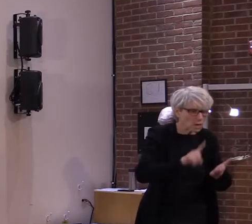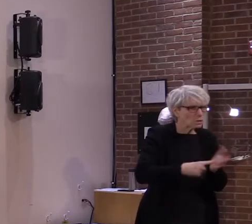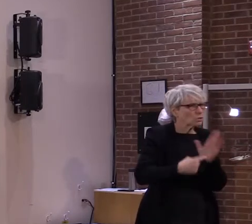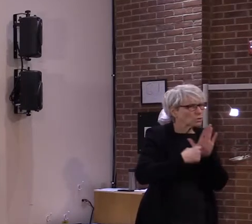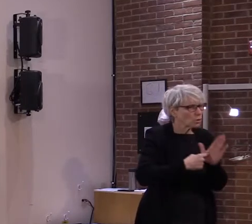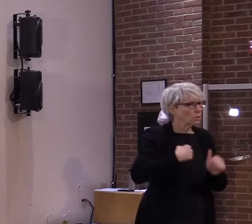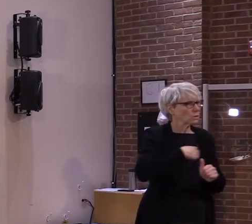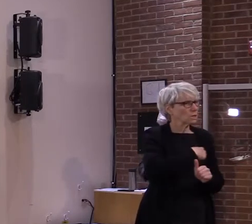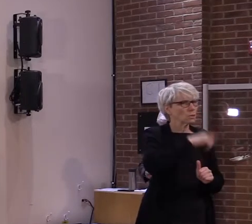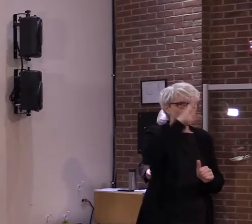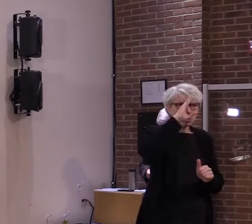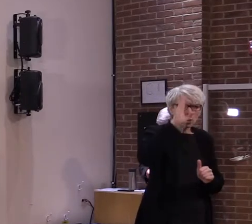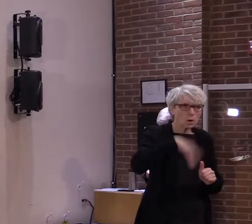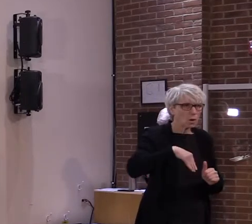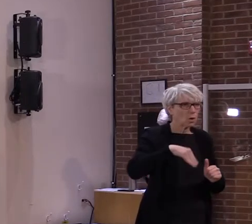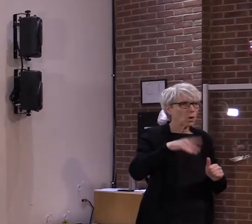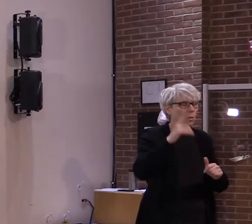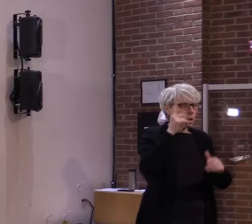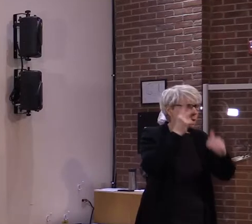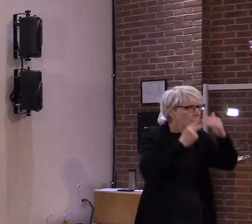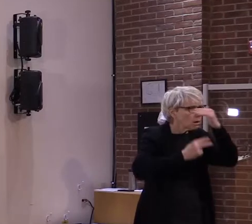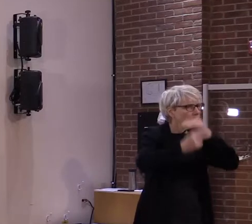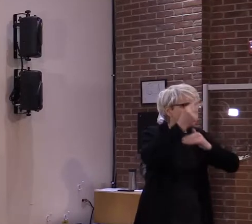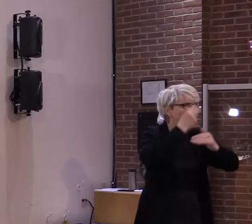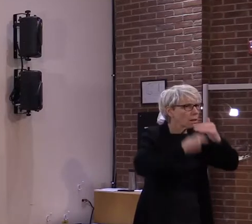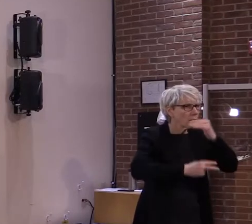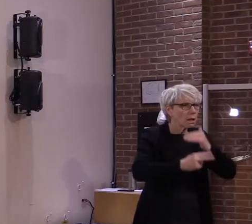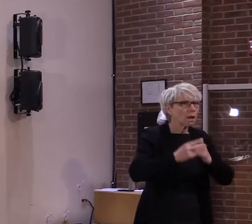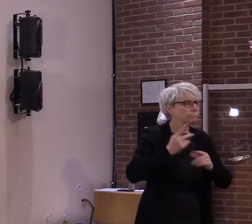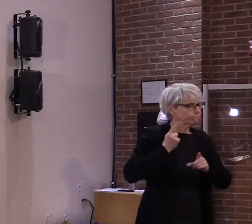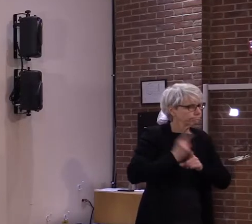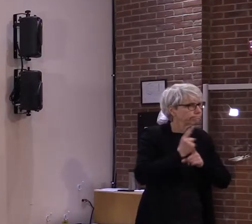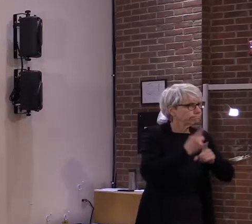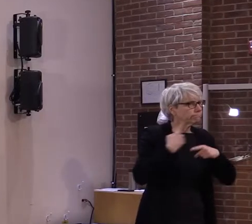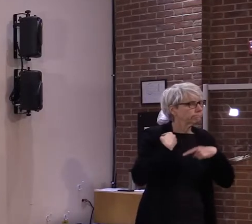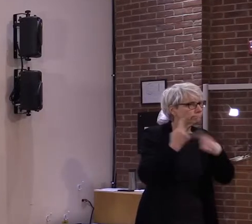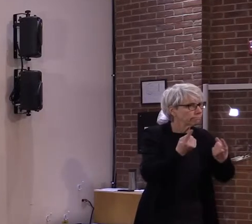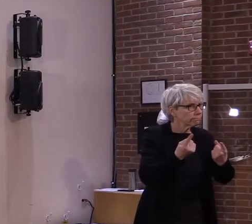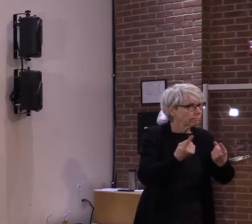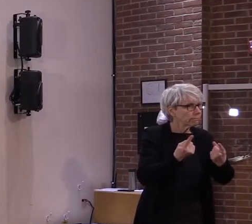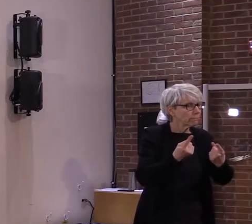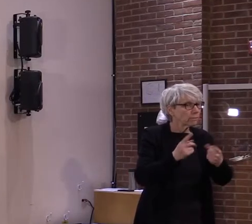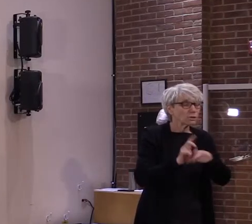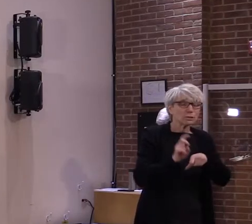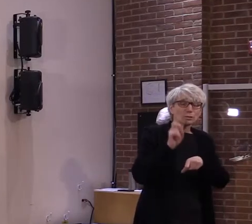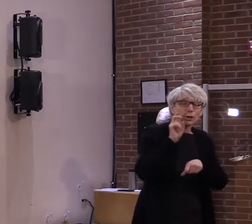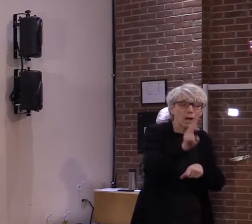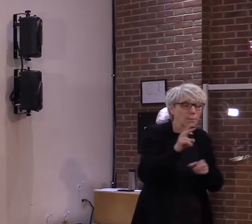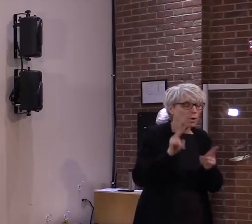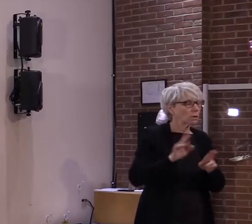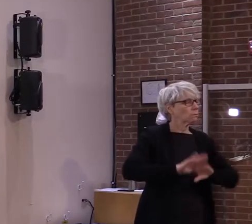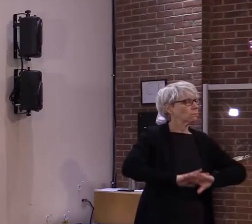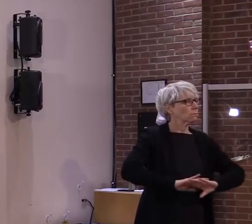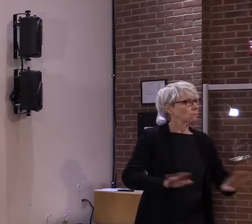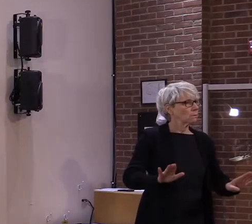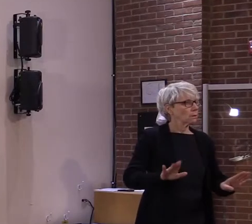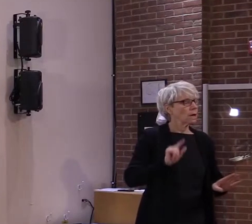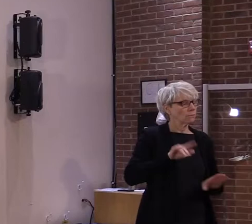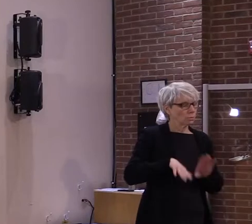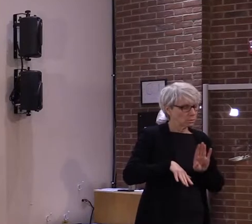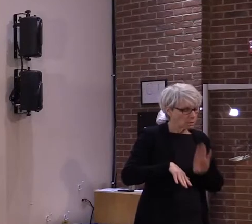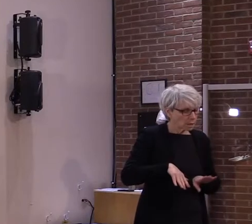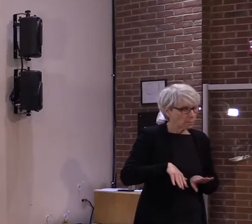modeling predictions, and is methodical and patient. For those who feel these times are too